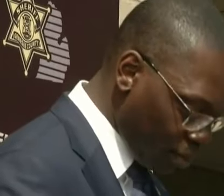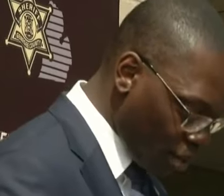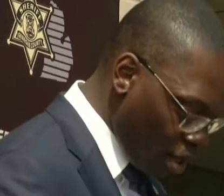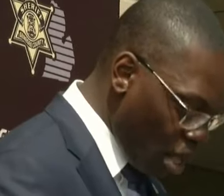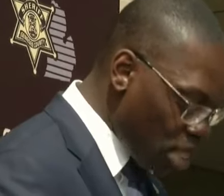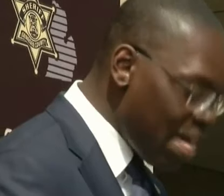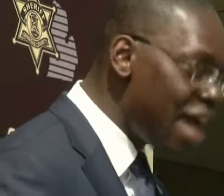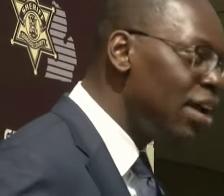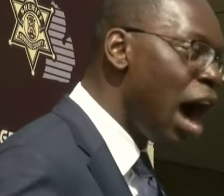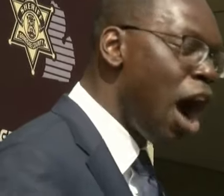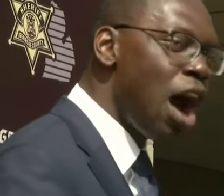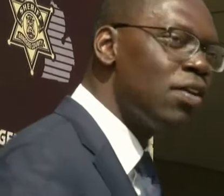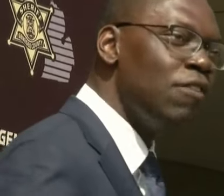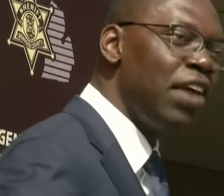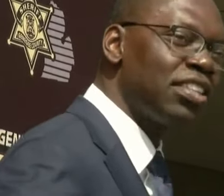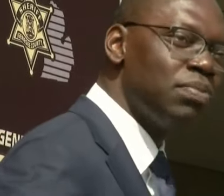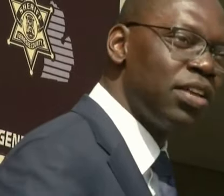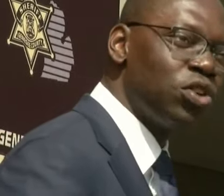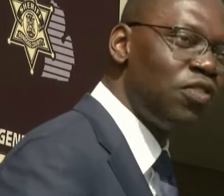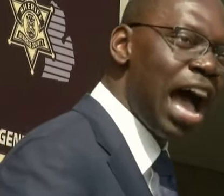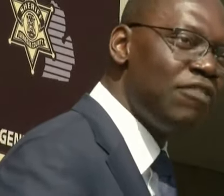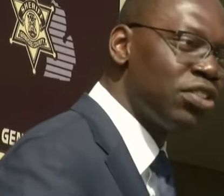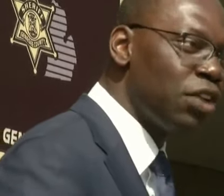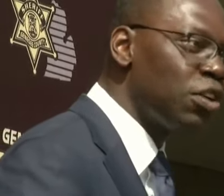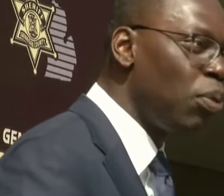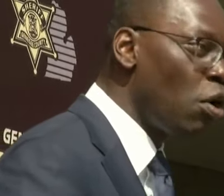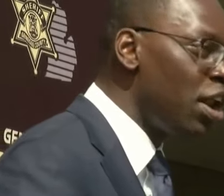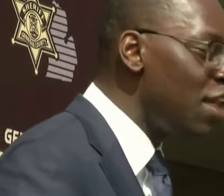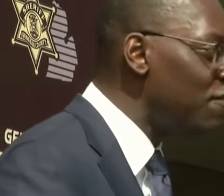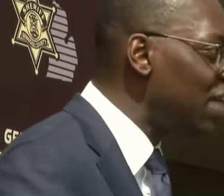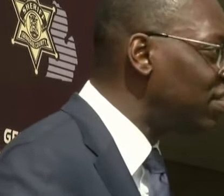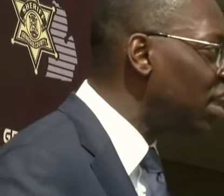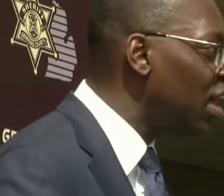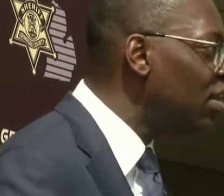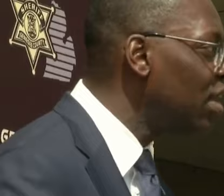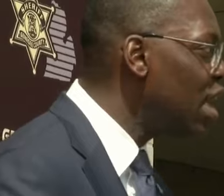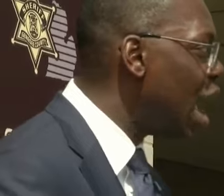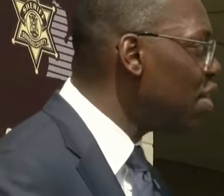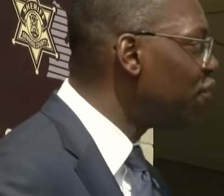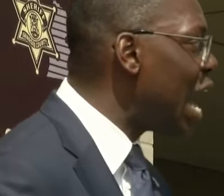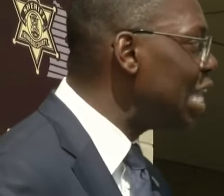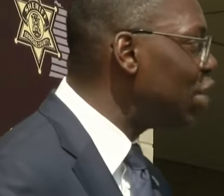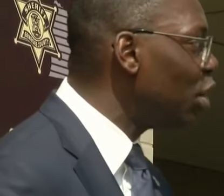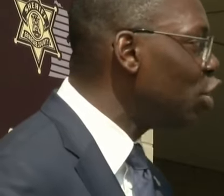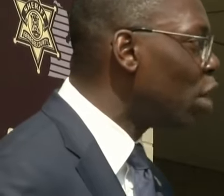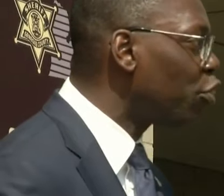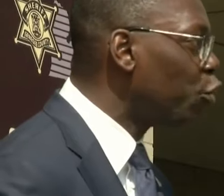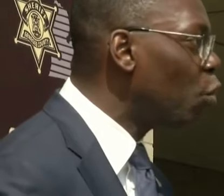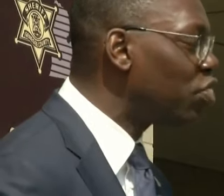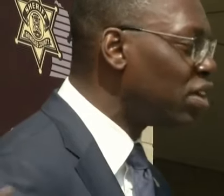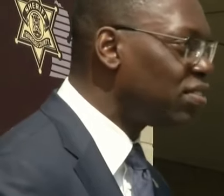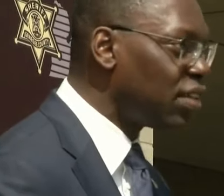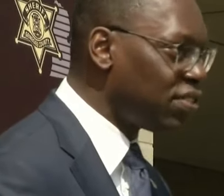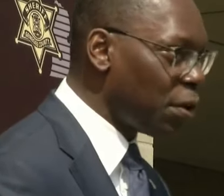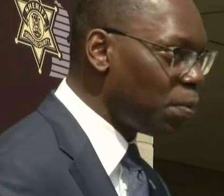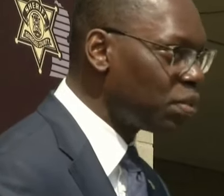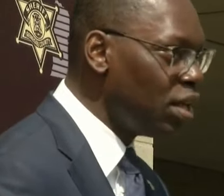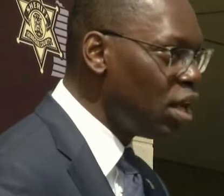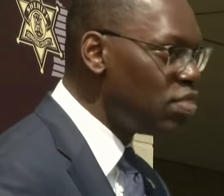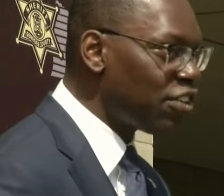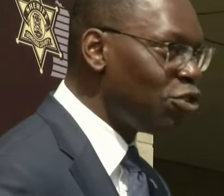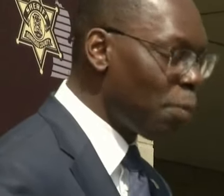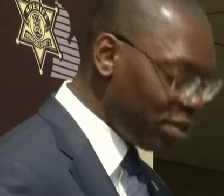respect. That our victims and survivors are supported and invested in. And then finally, when you are through with this